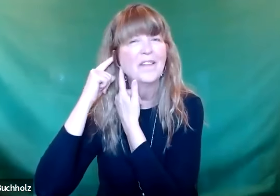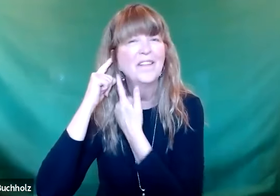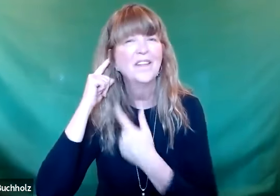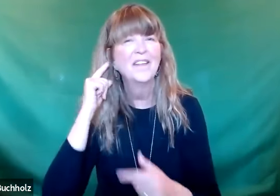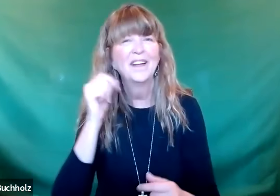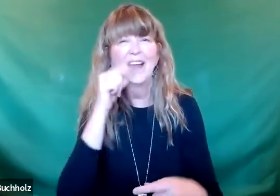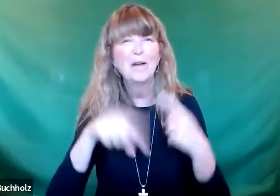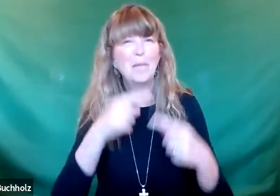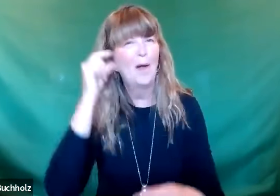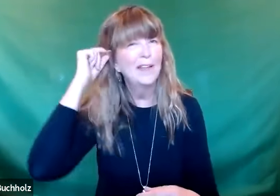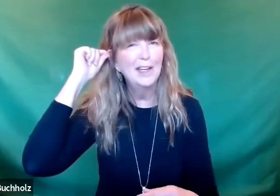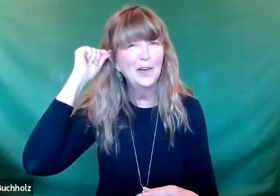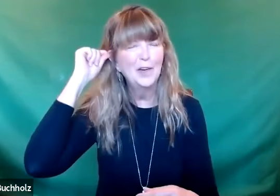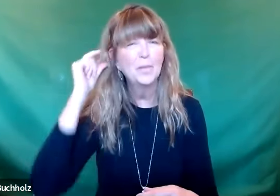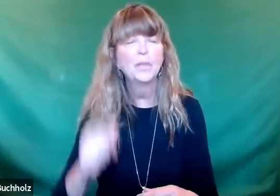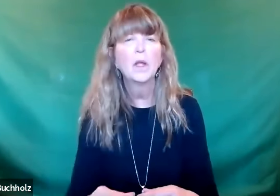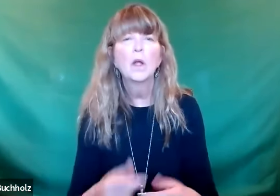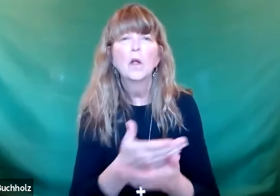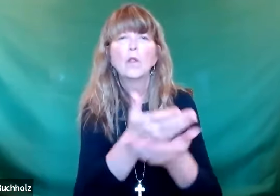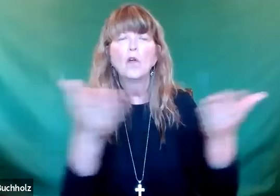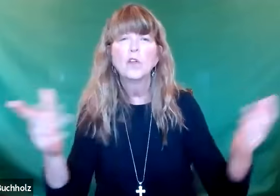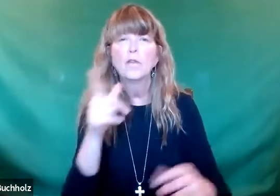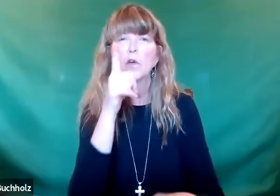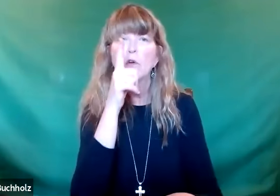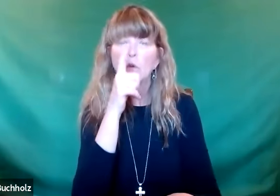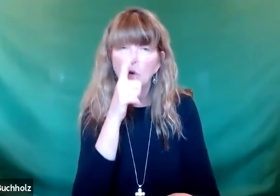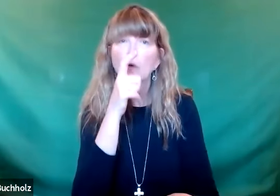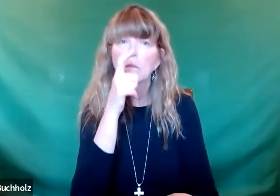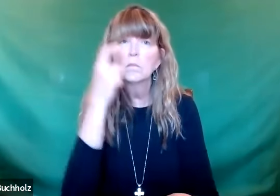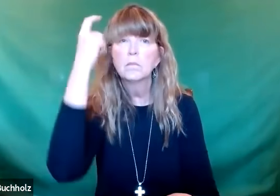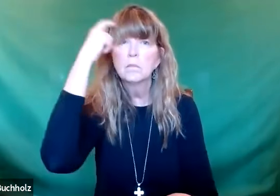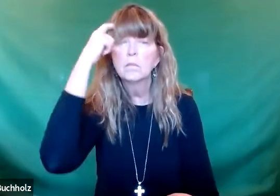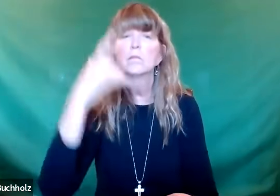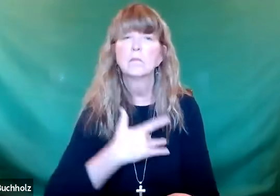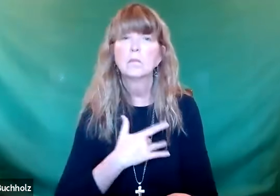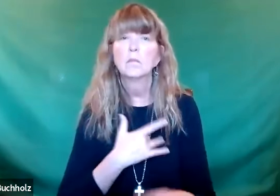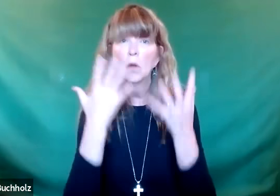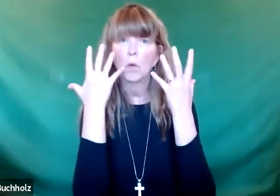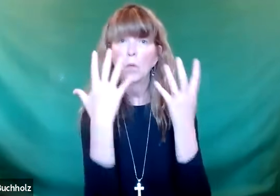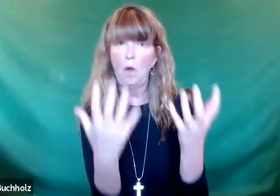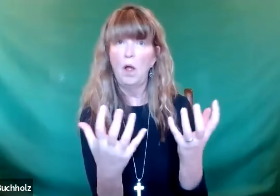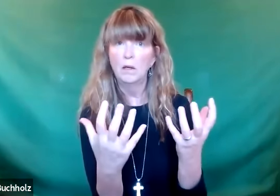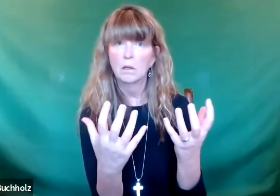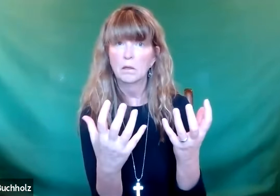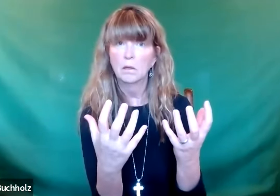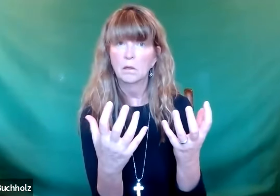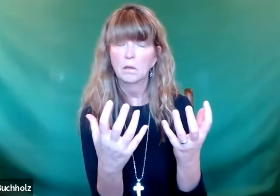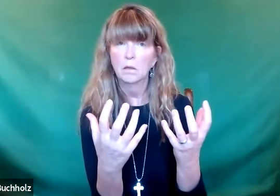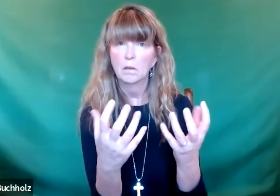to what Jesus is saying. And when Jesus is saying, those who have ears, let them hear. He's not talking about physical ears.